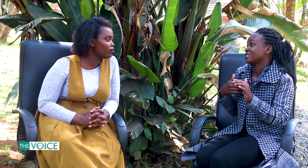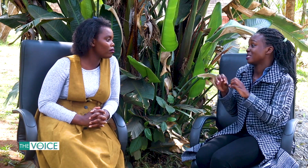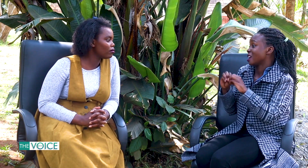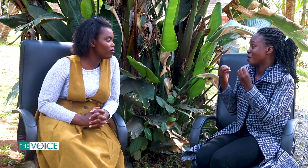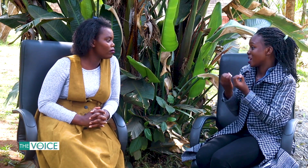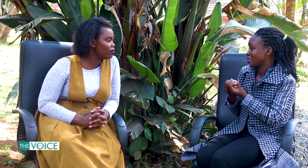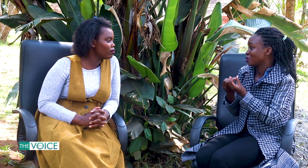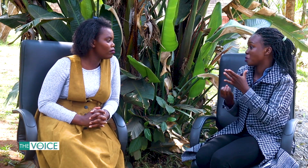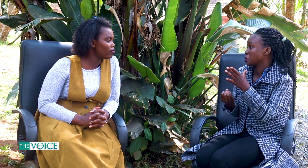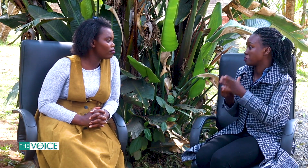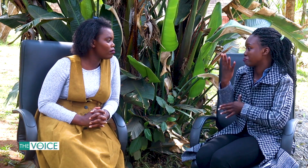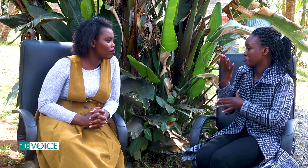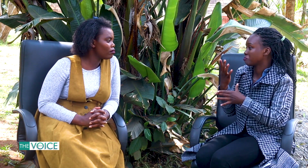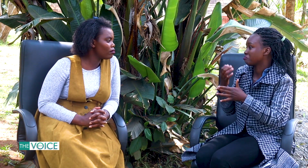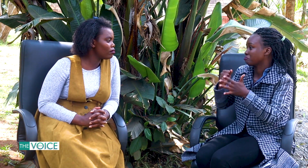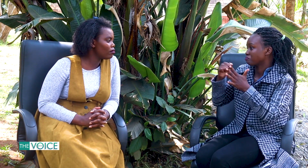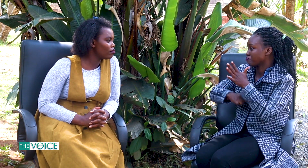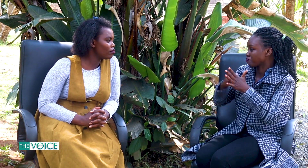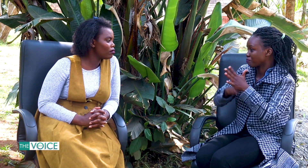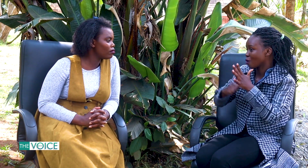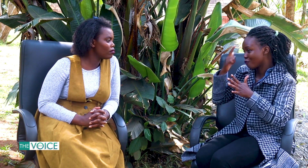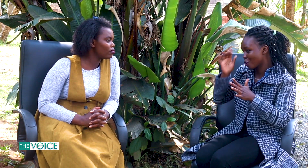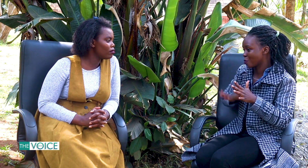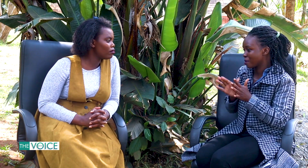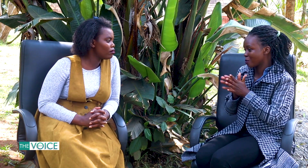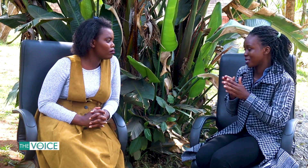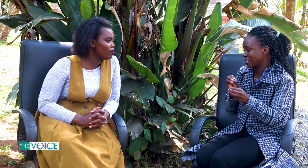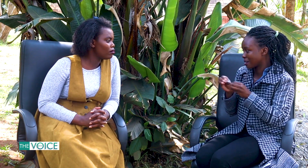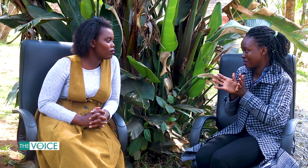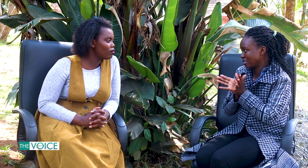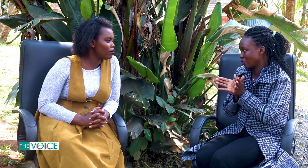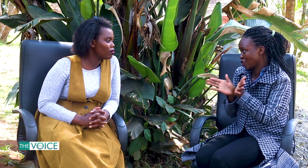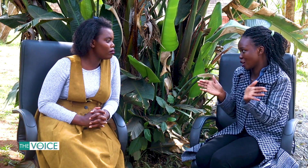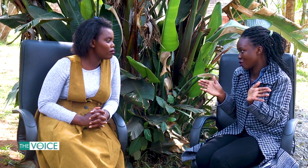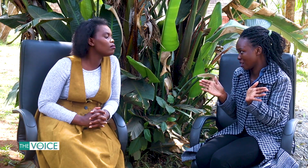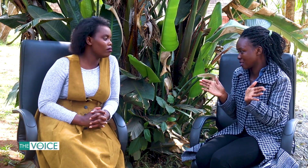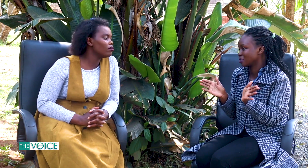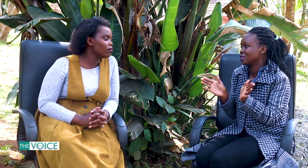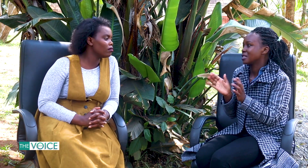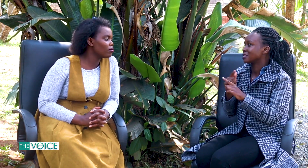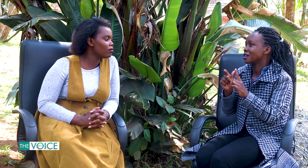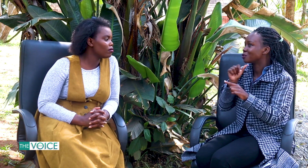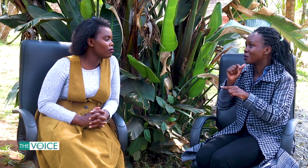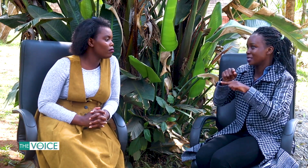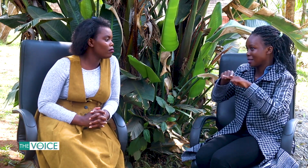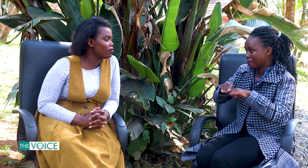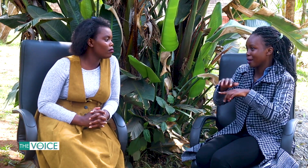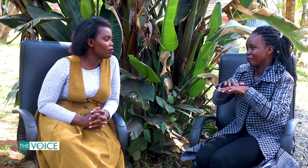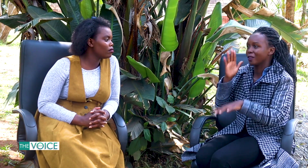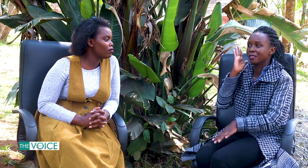this organization, it was actually founded to advocate for women with disabilities in general. It's not. It